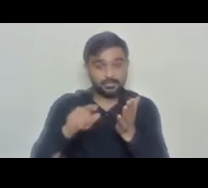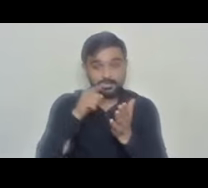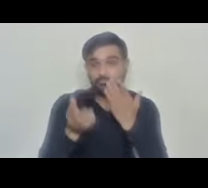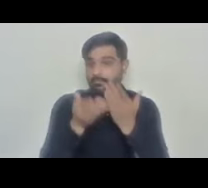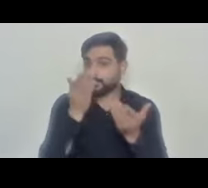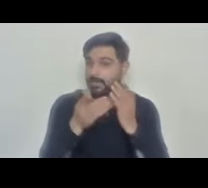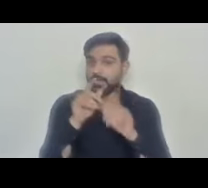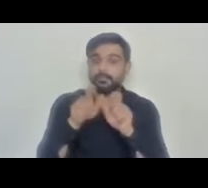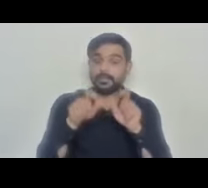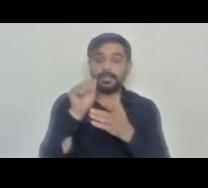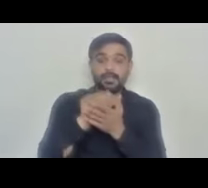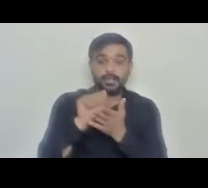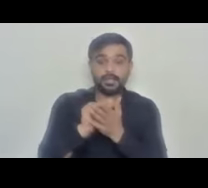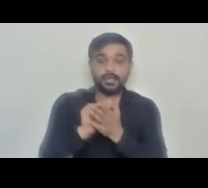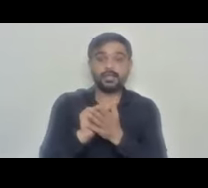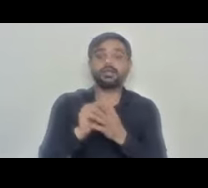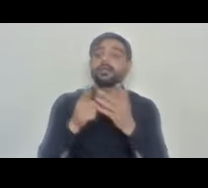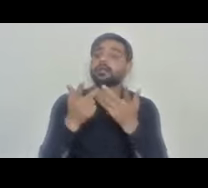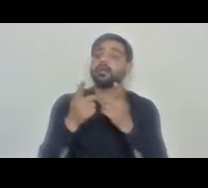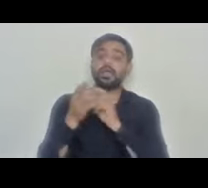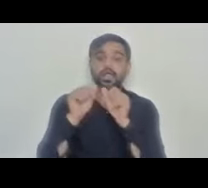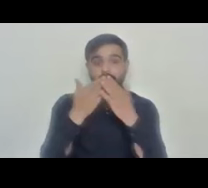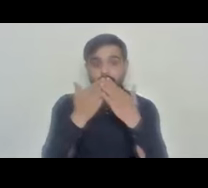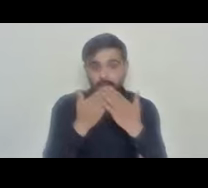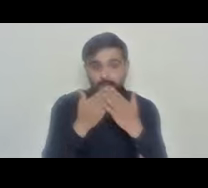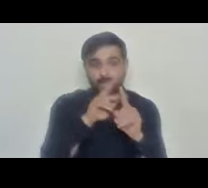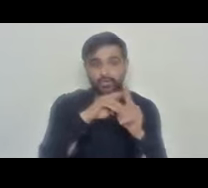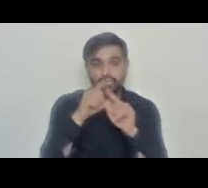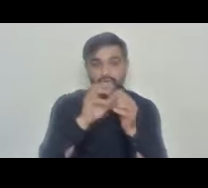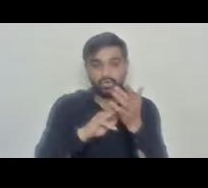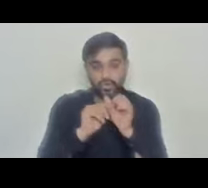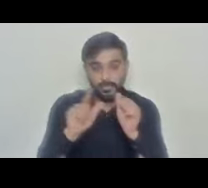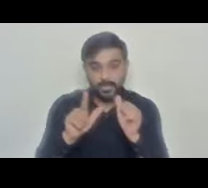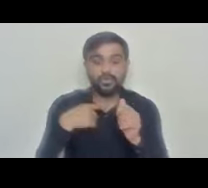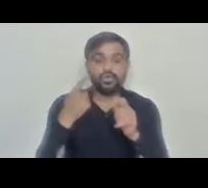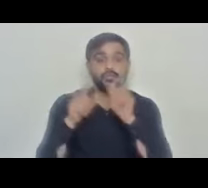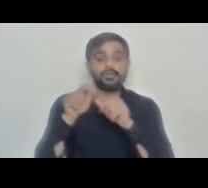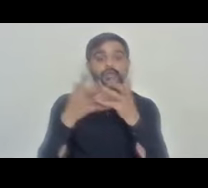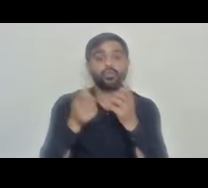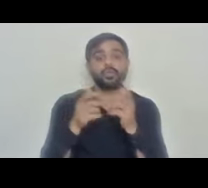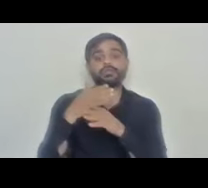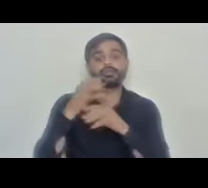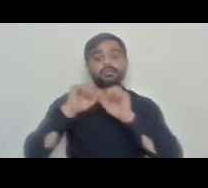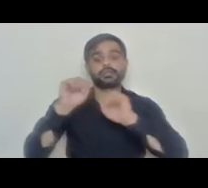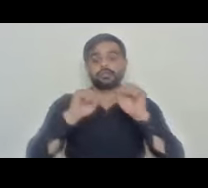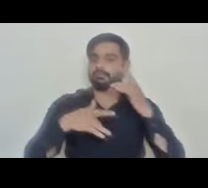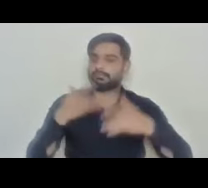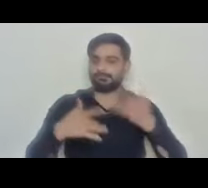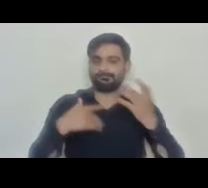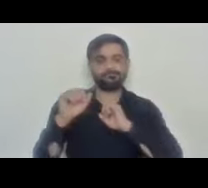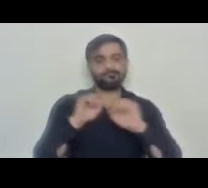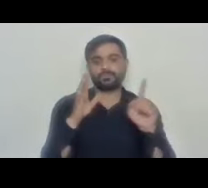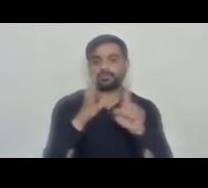maybe published in a journal, an academic journal, and all those who subscribe to that journal who are interested in